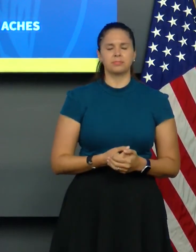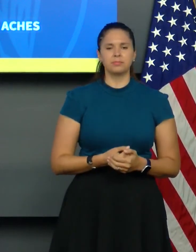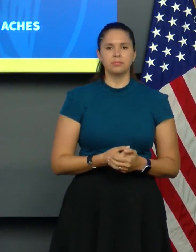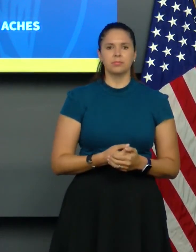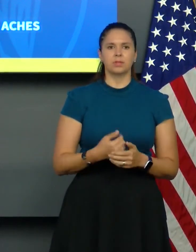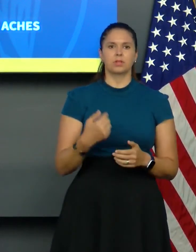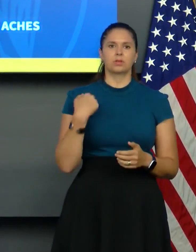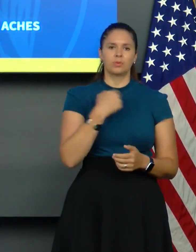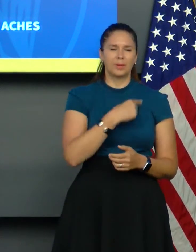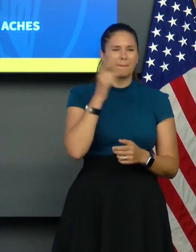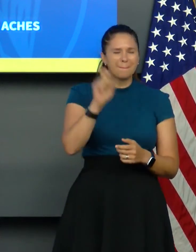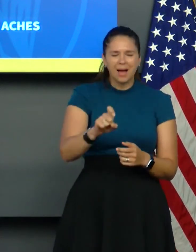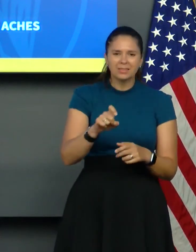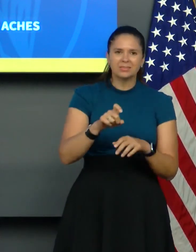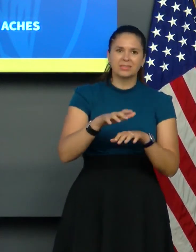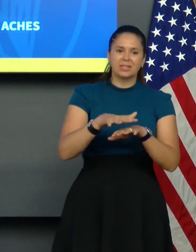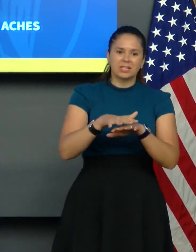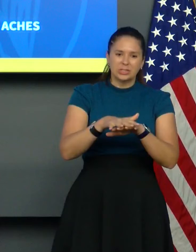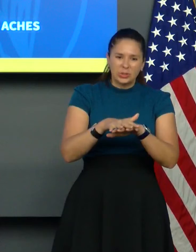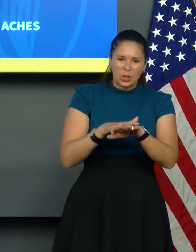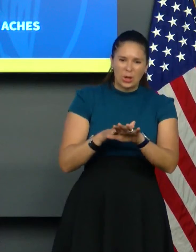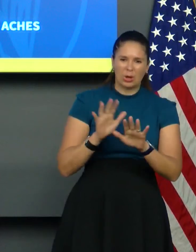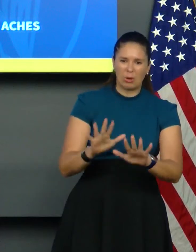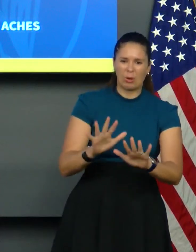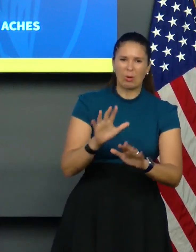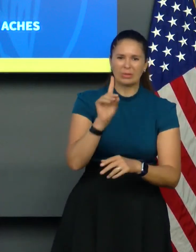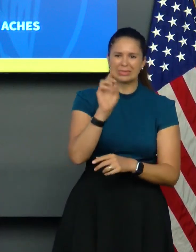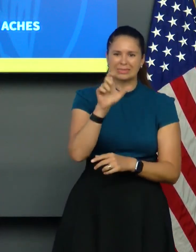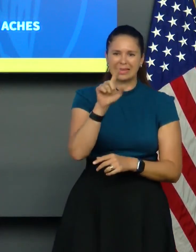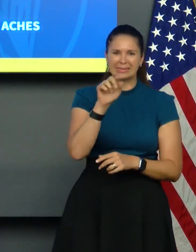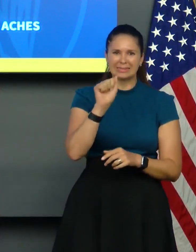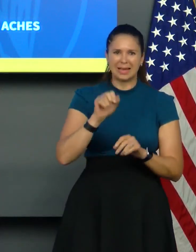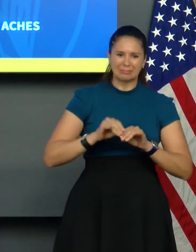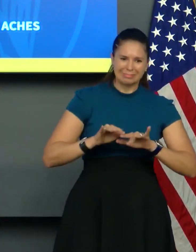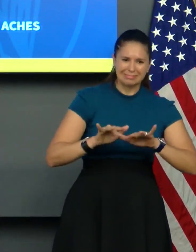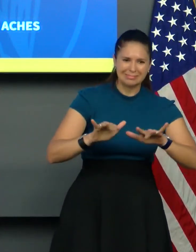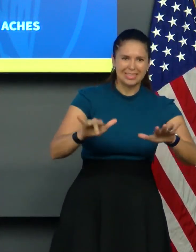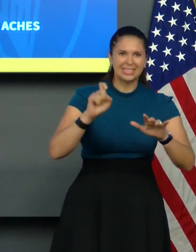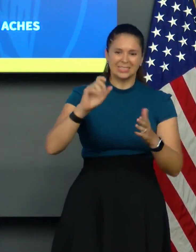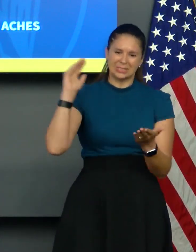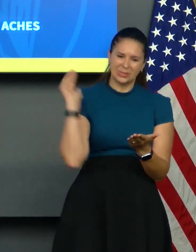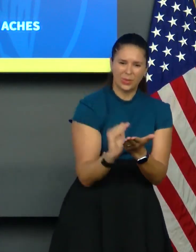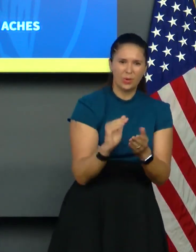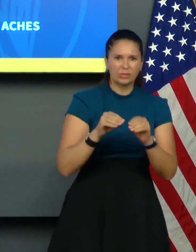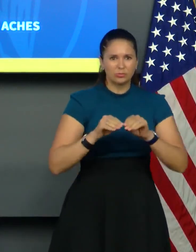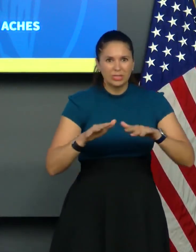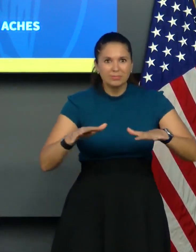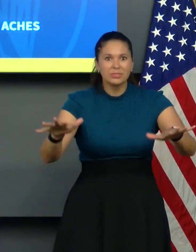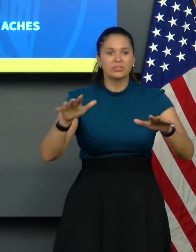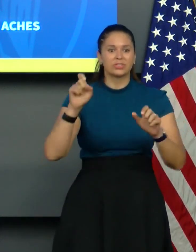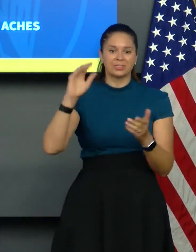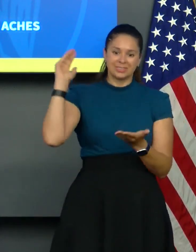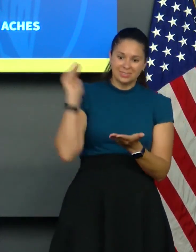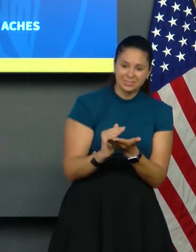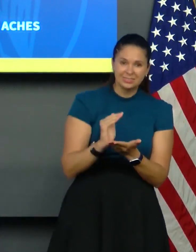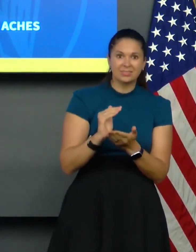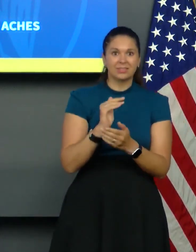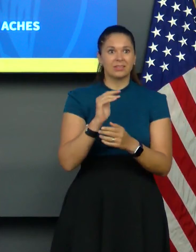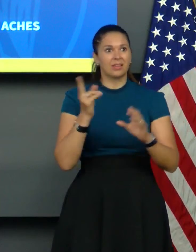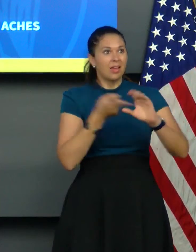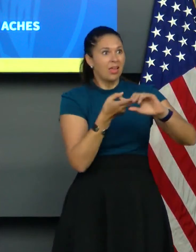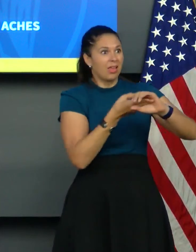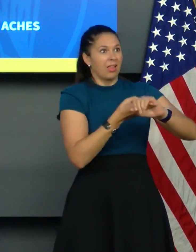We've got to slow Delta down. We have to slow the transmission. We have to slow the hospitalizations, and Lord